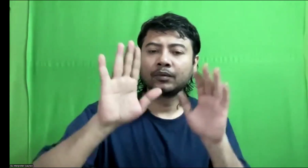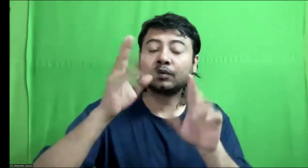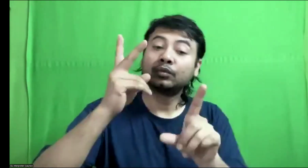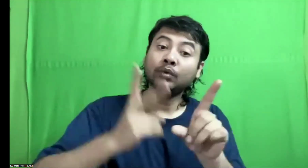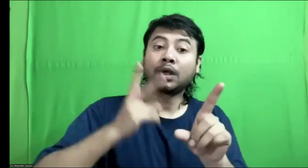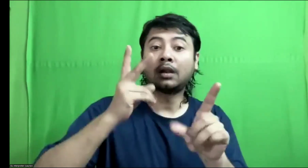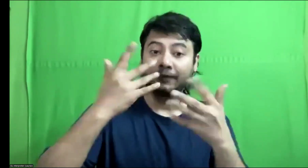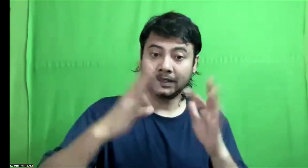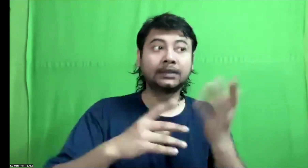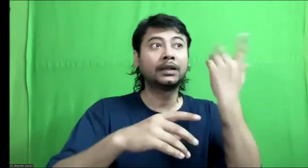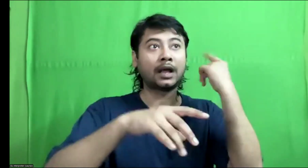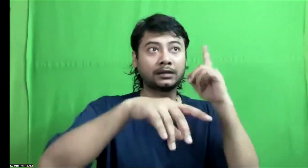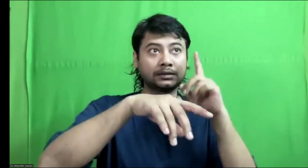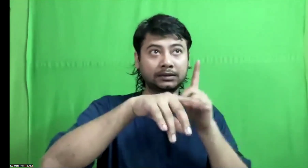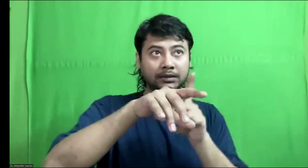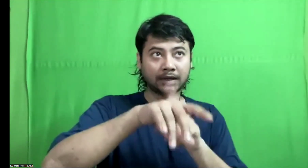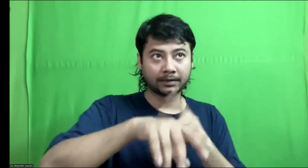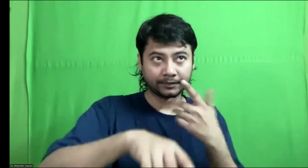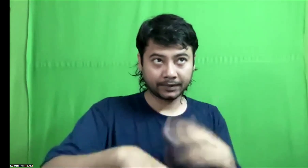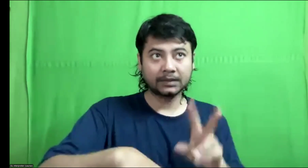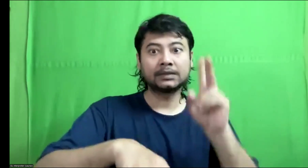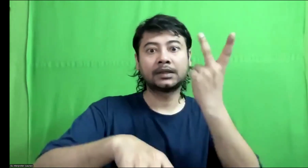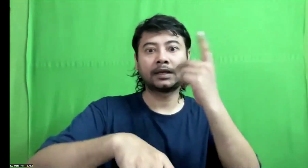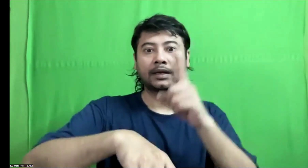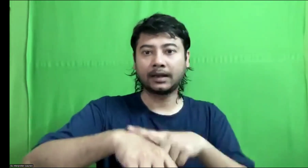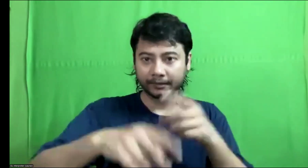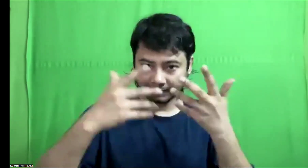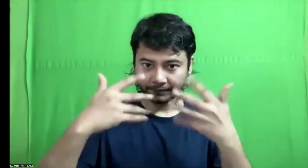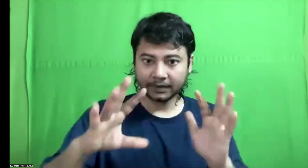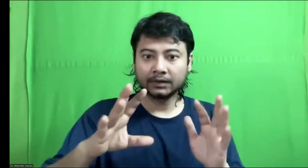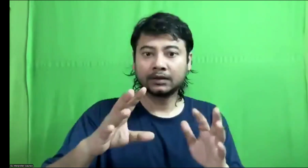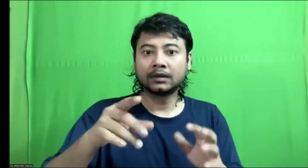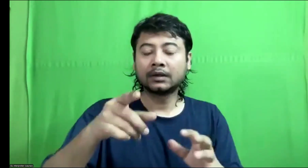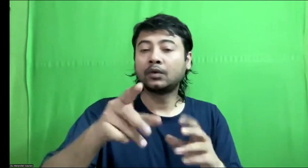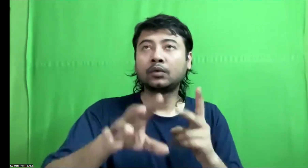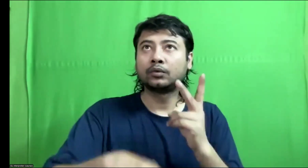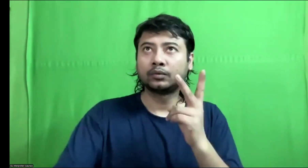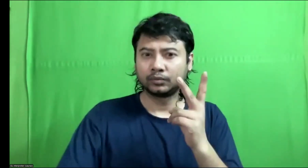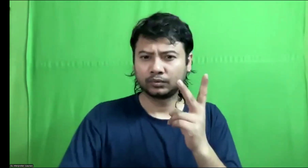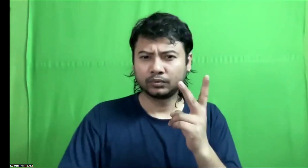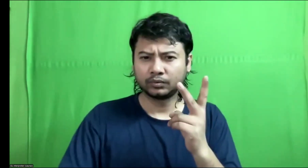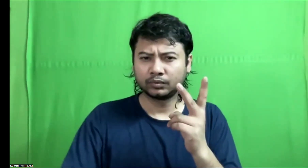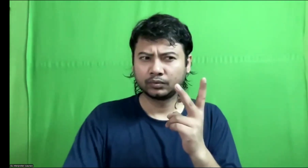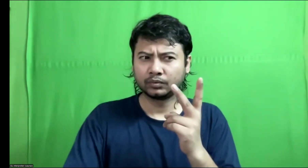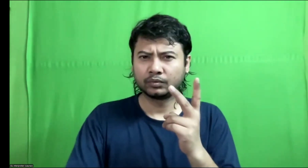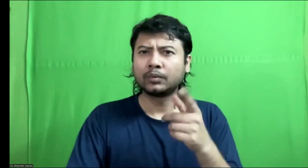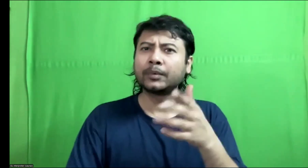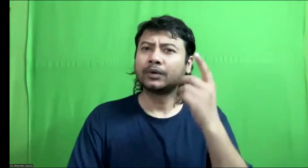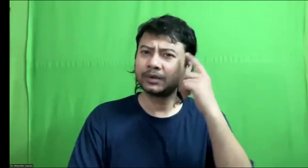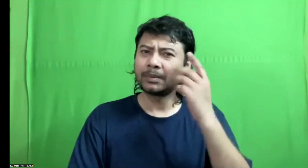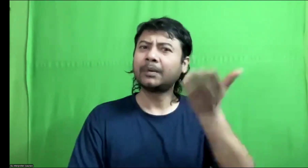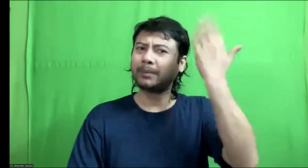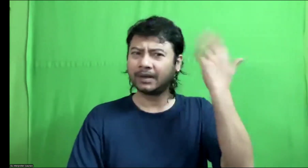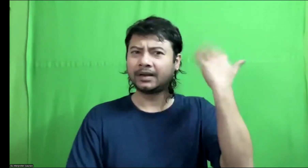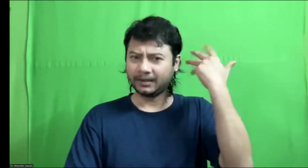program. First year, we did it at more than 1 year, I think 2 years, I think long time back, Nilanchal is saying.